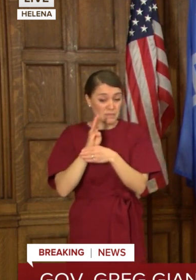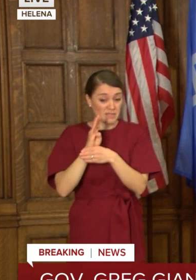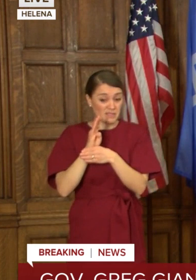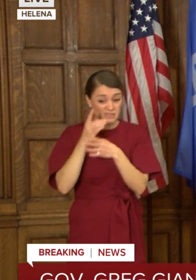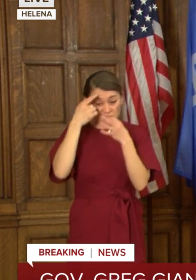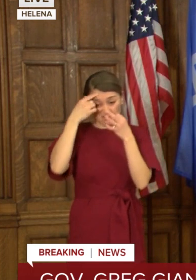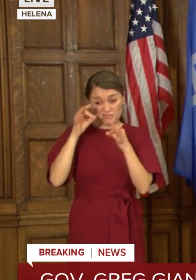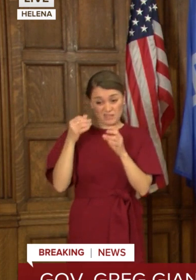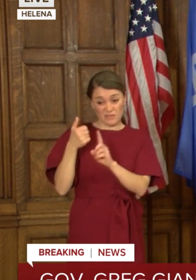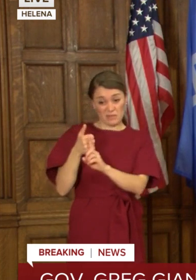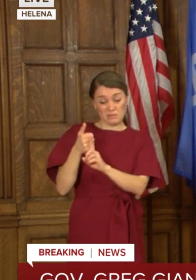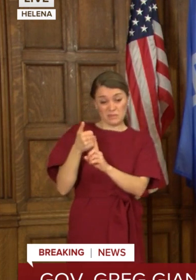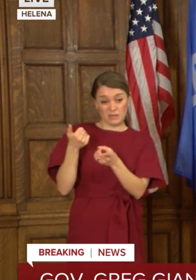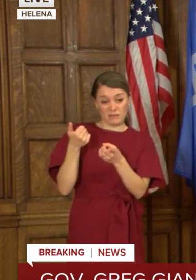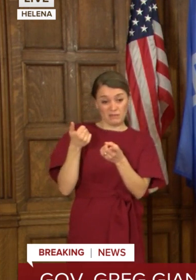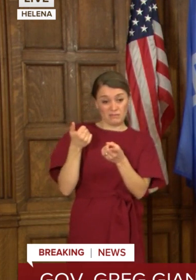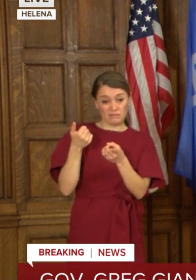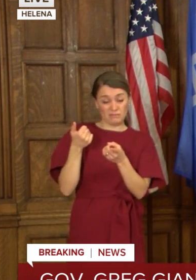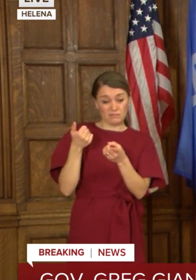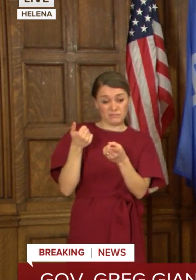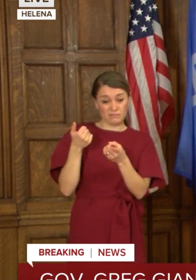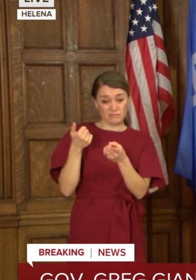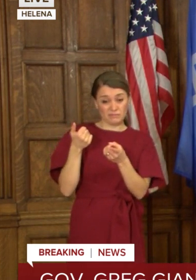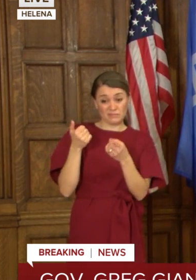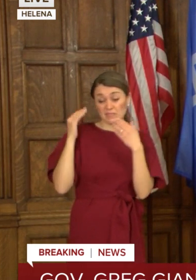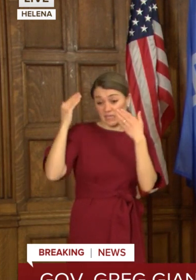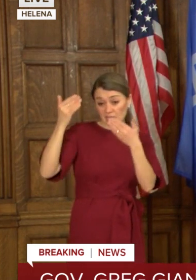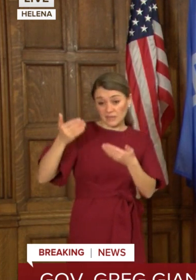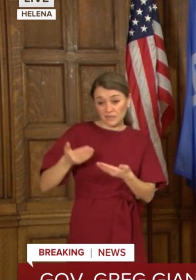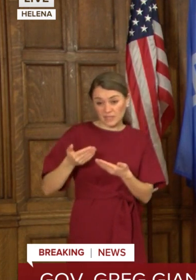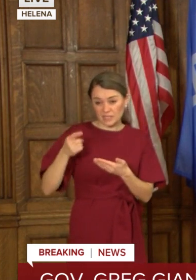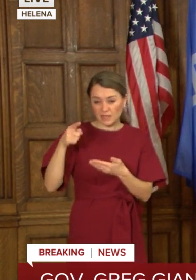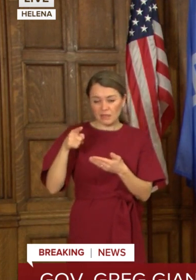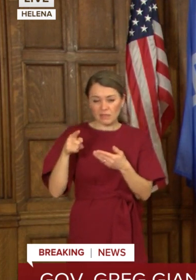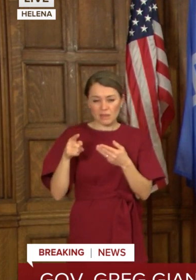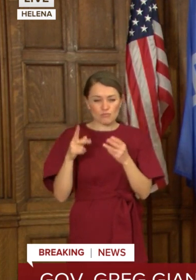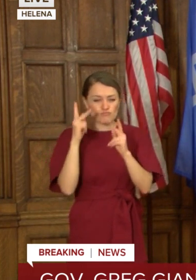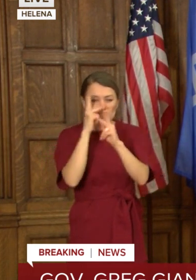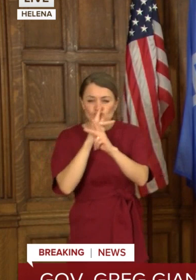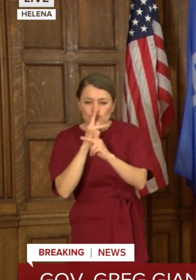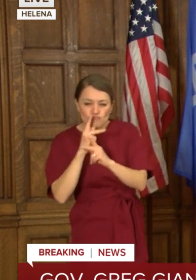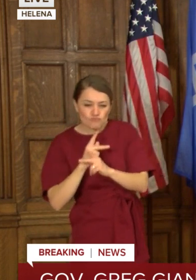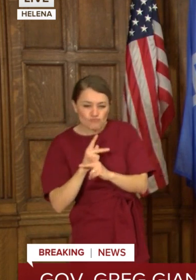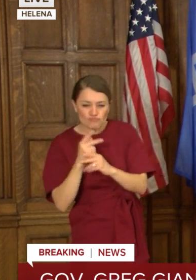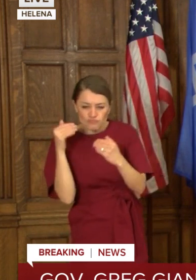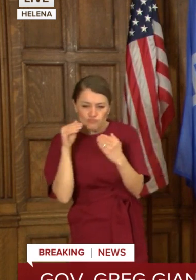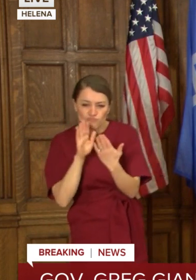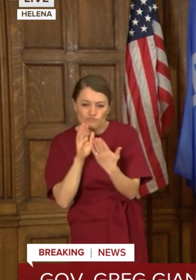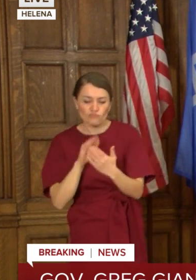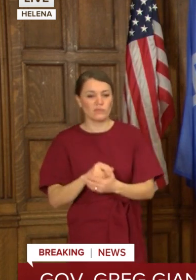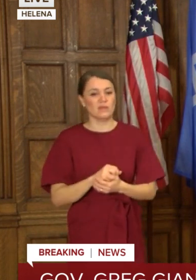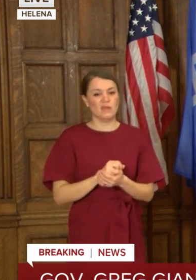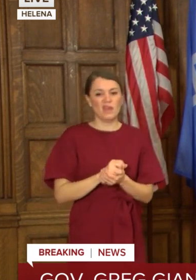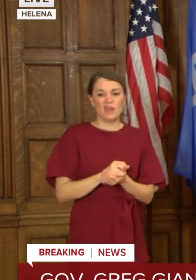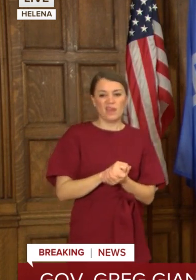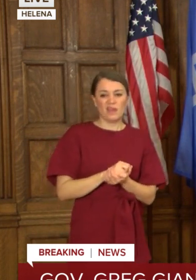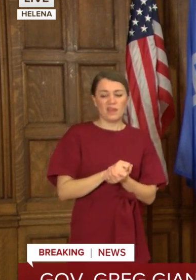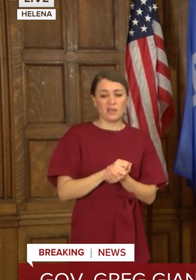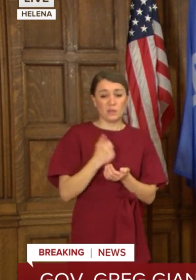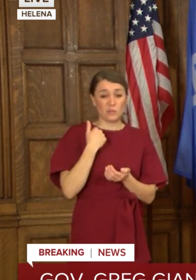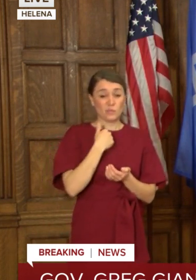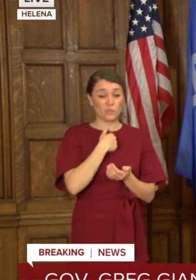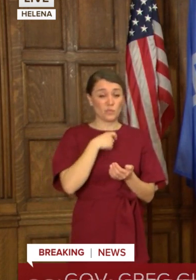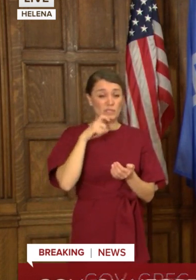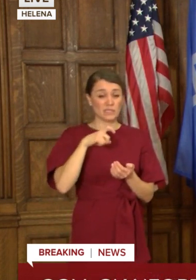themselves, is really an implementation of the strategy that I articulated throughout, that I think we need to move